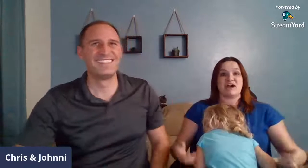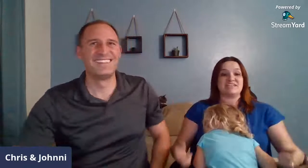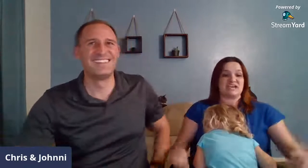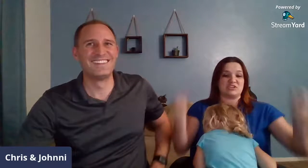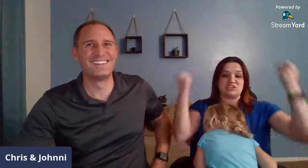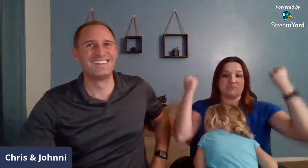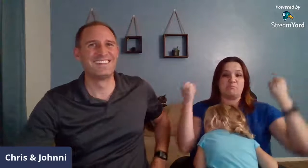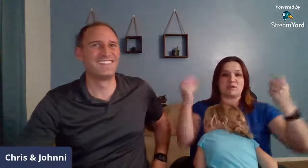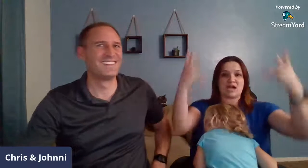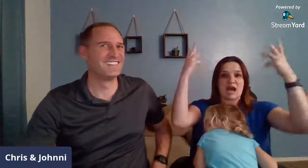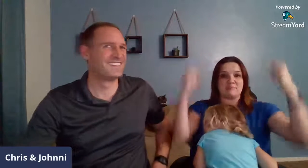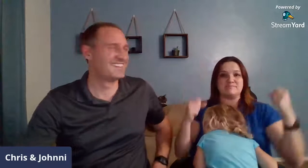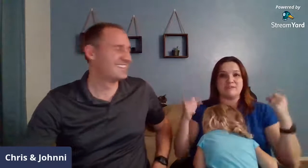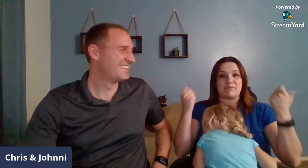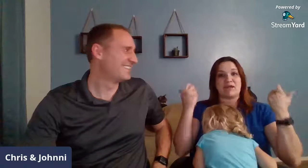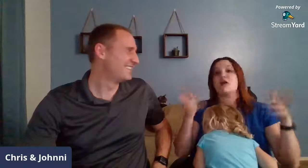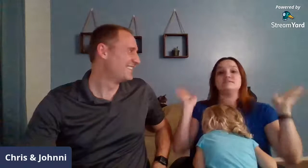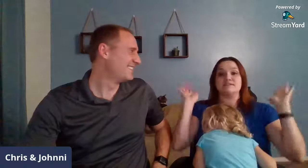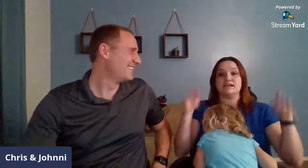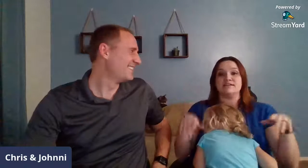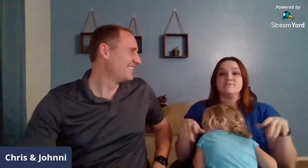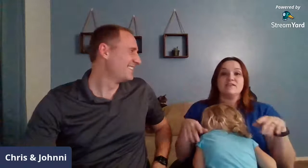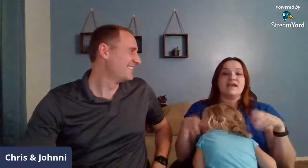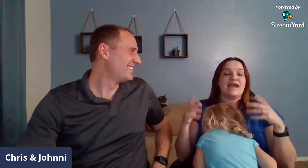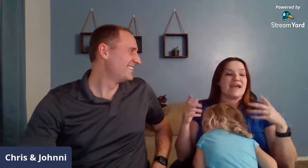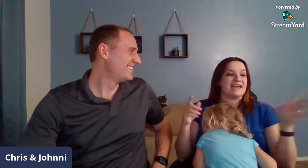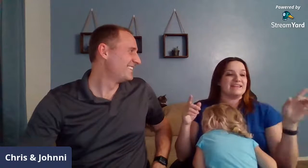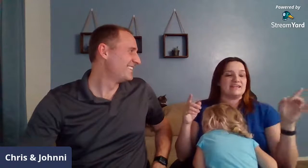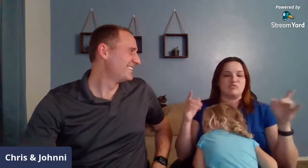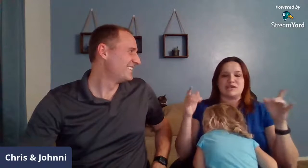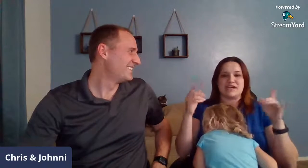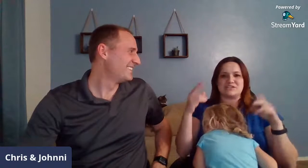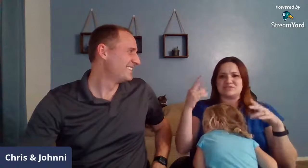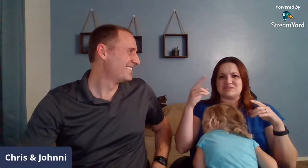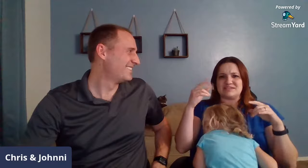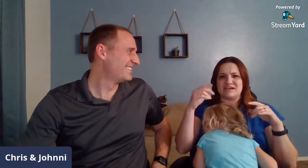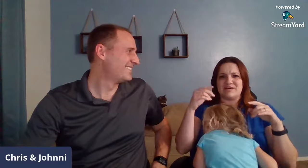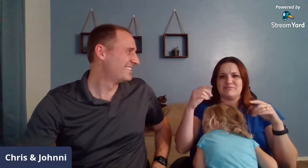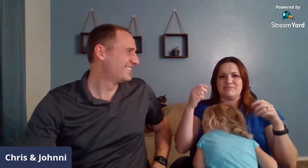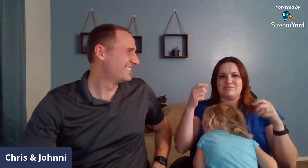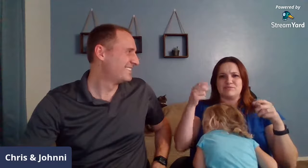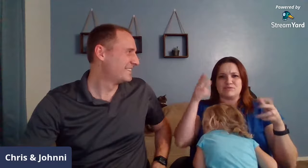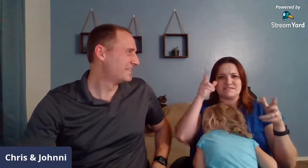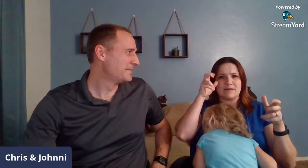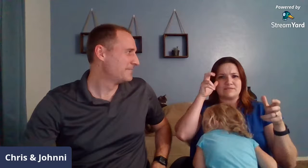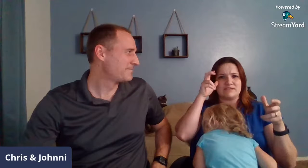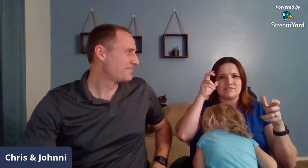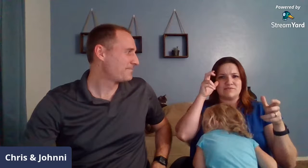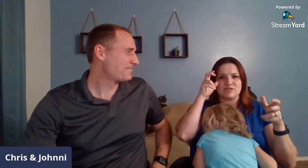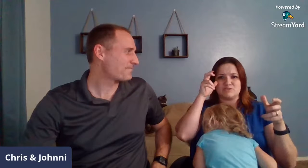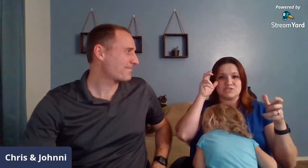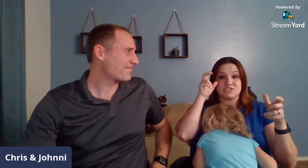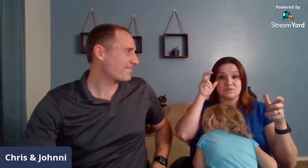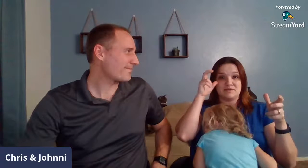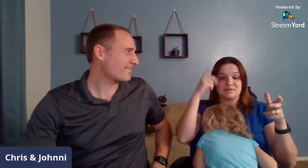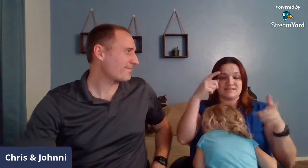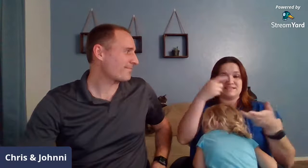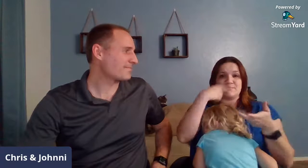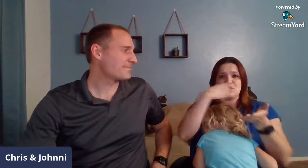I sat there and just, I'm like, done. And then we had to do the receptive, which was stupid because they made